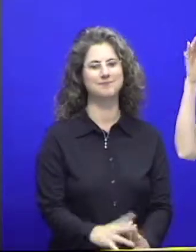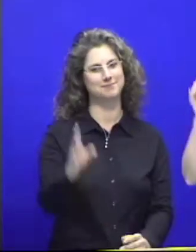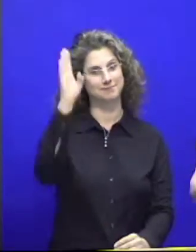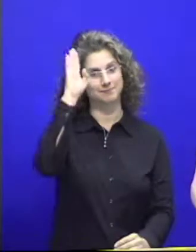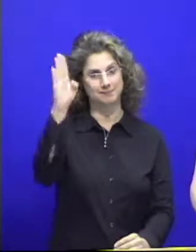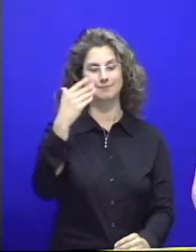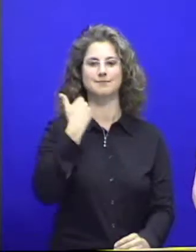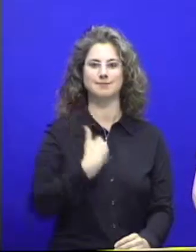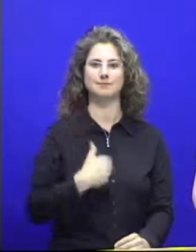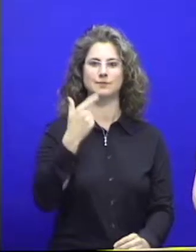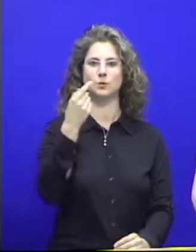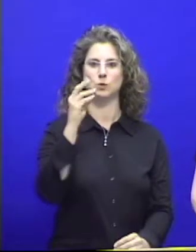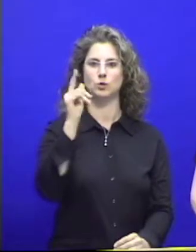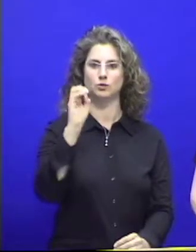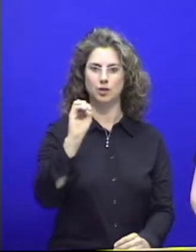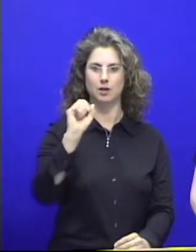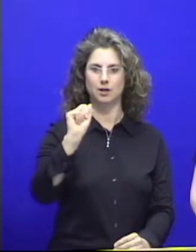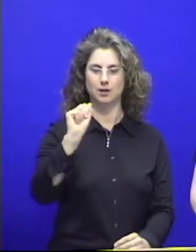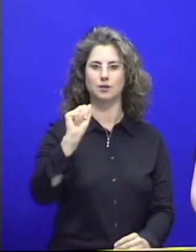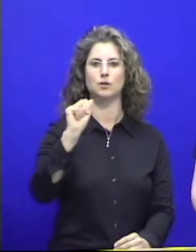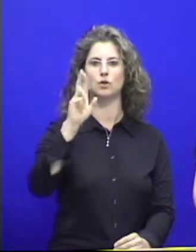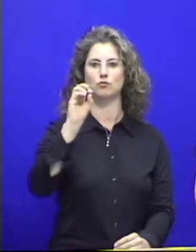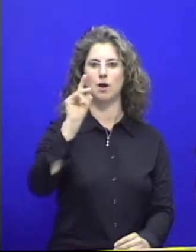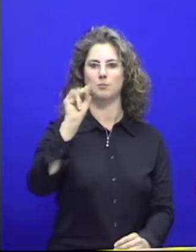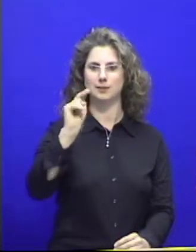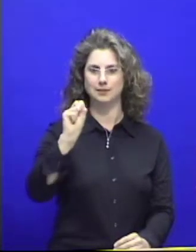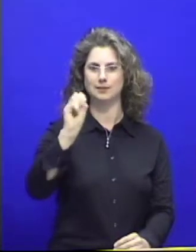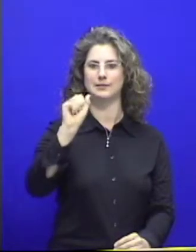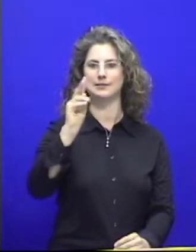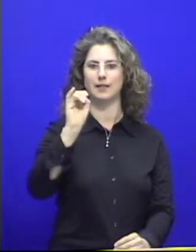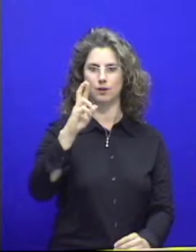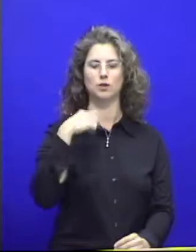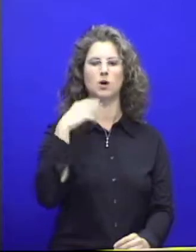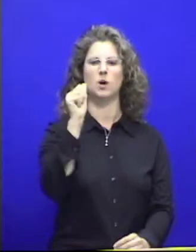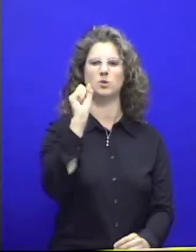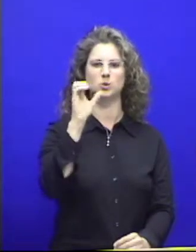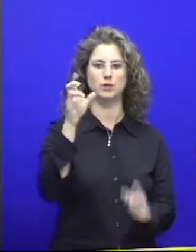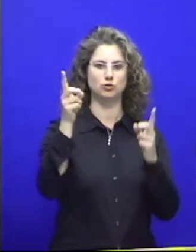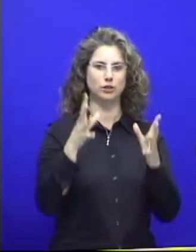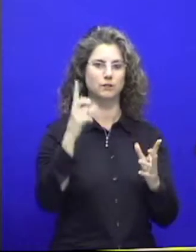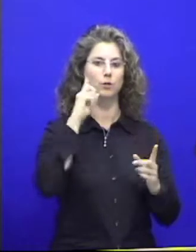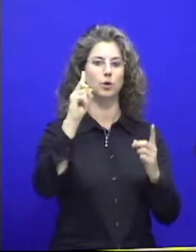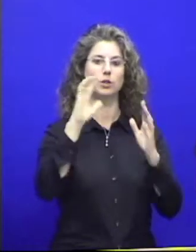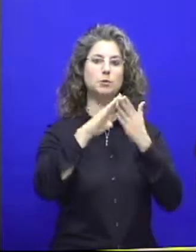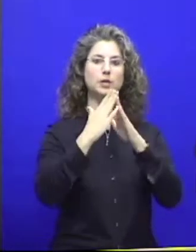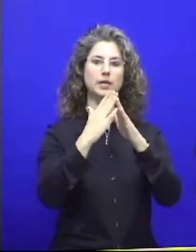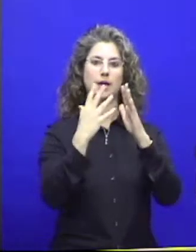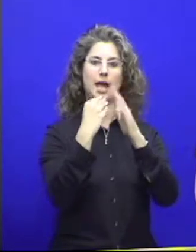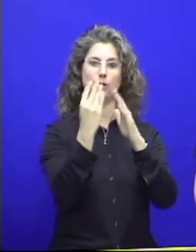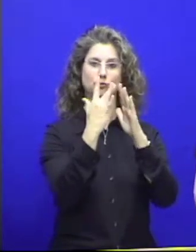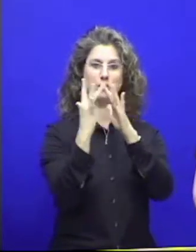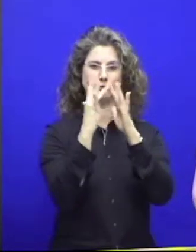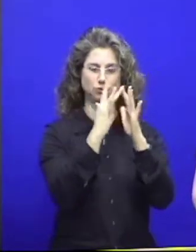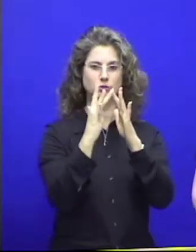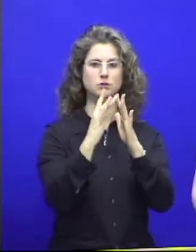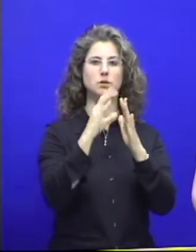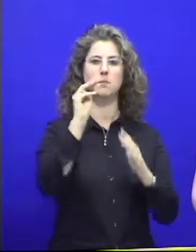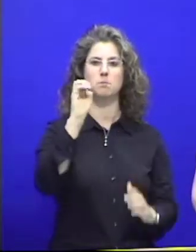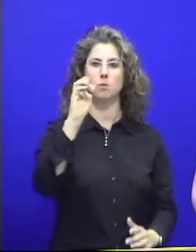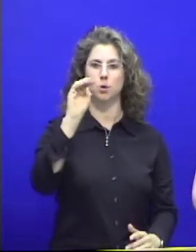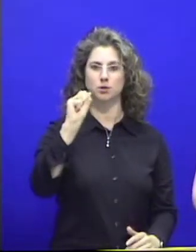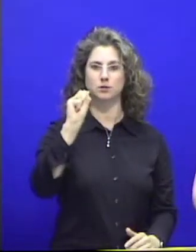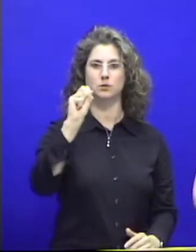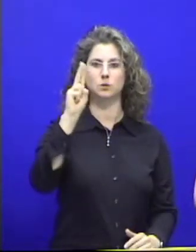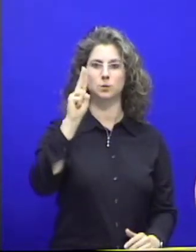Hi, I'm Georgia Robbins Sadler. I'm the Associate Director for Community Outreach at the Moores